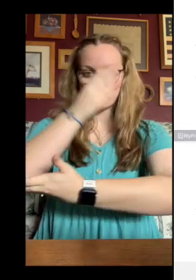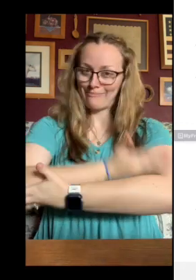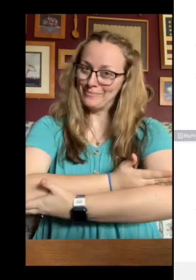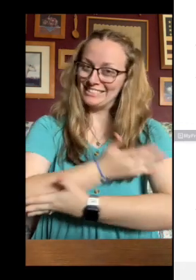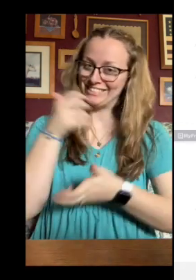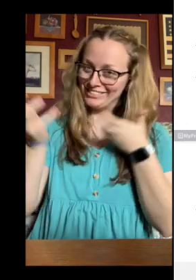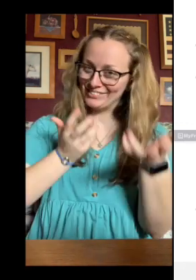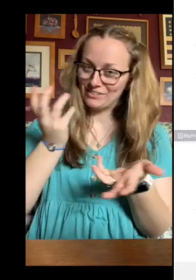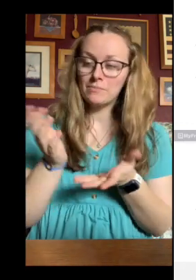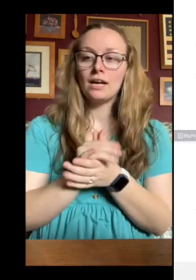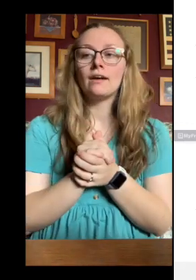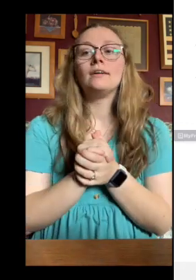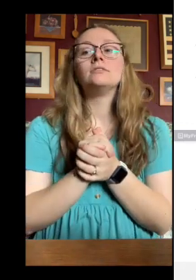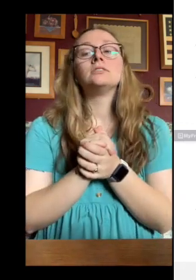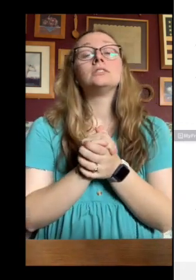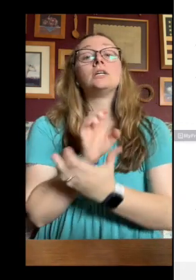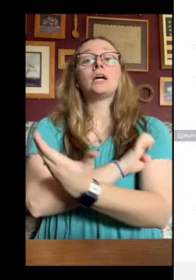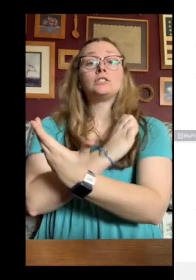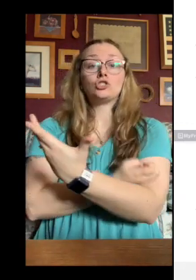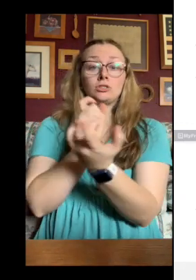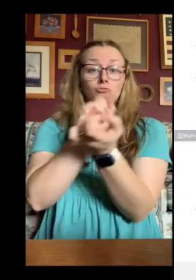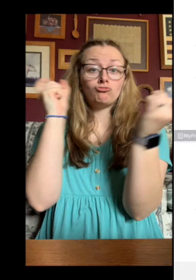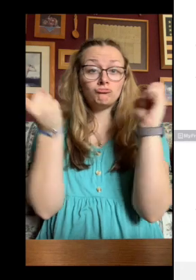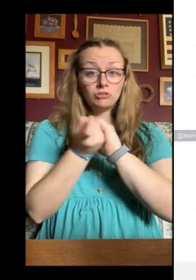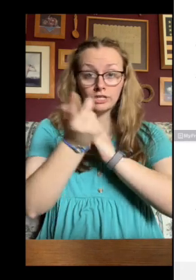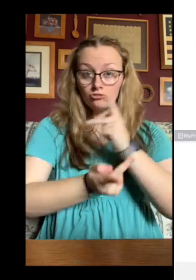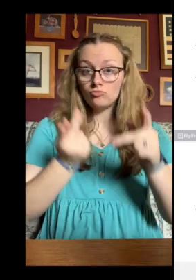energy changes its form.